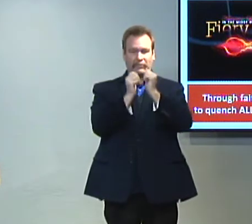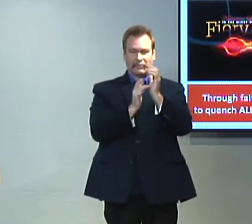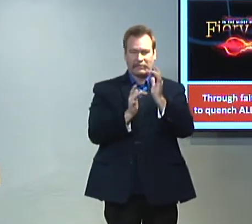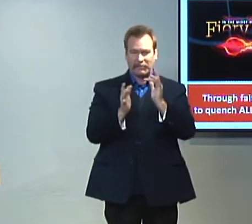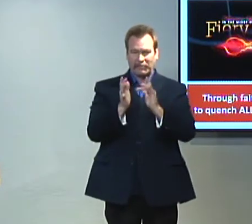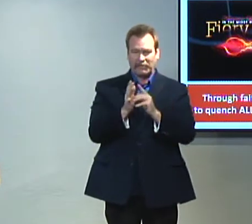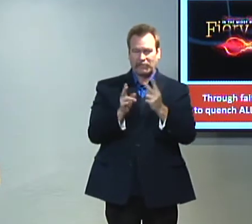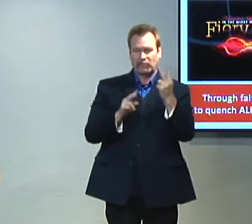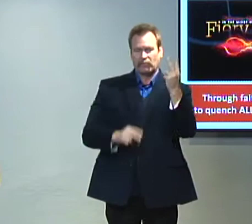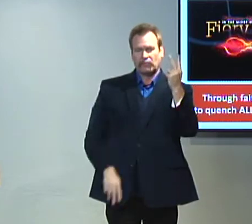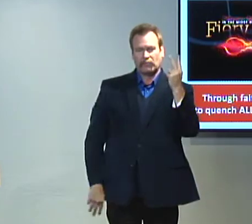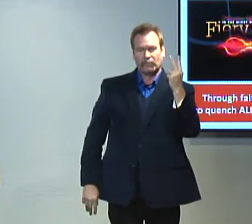When we die,